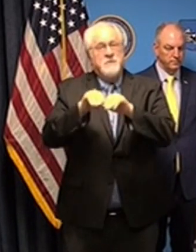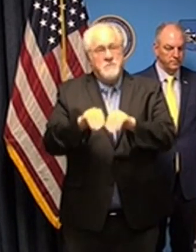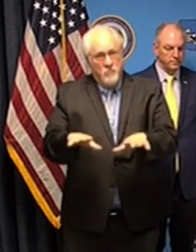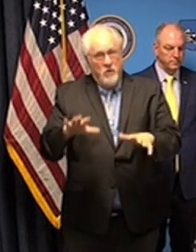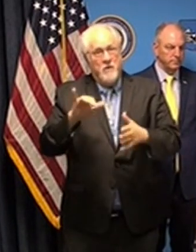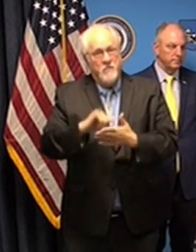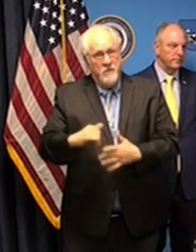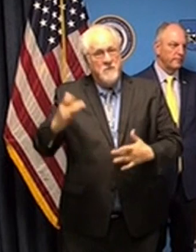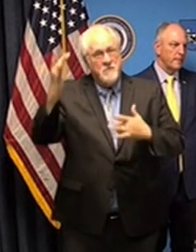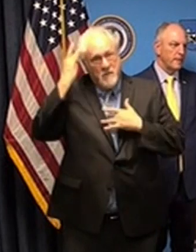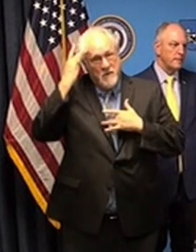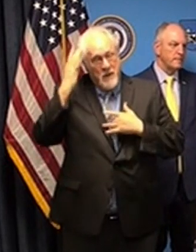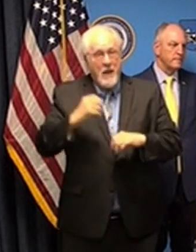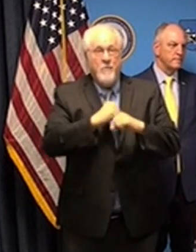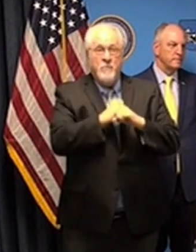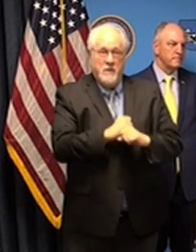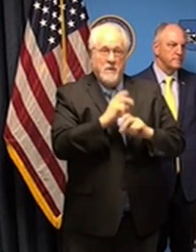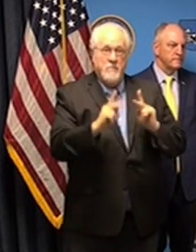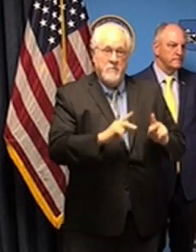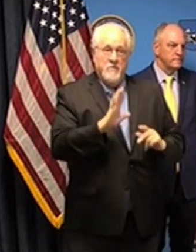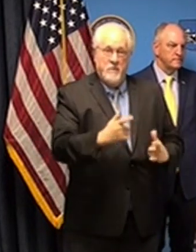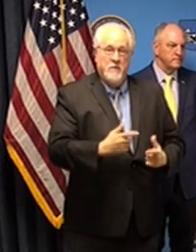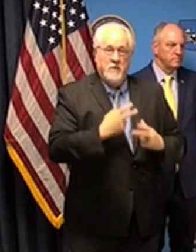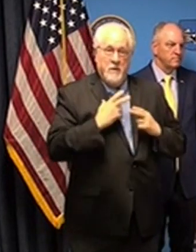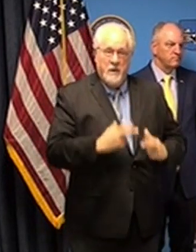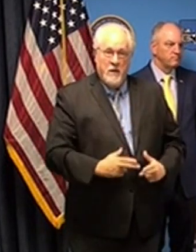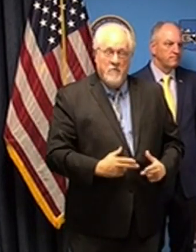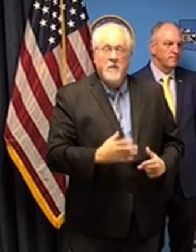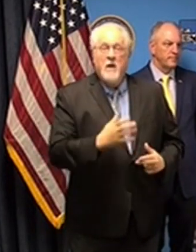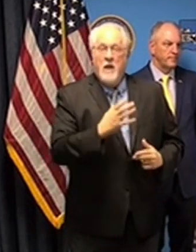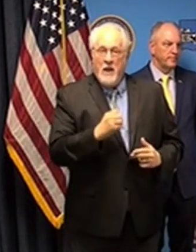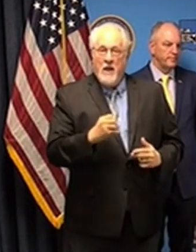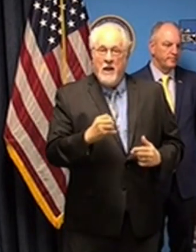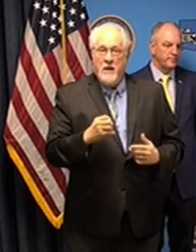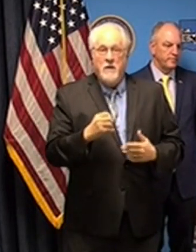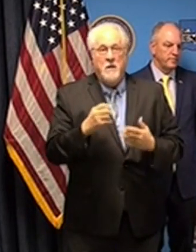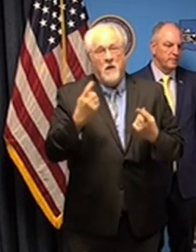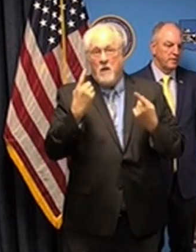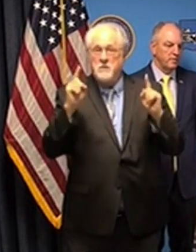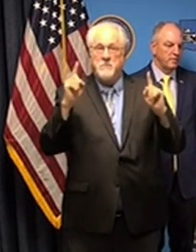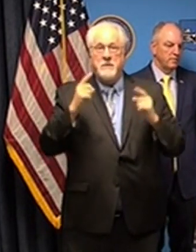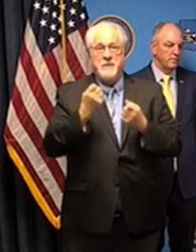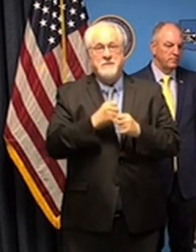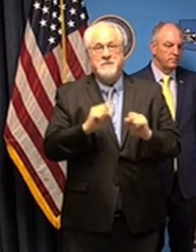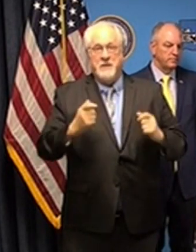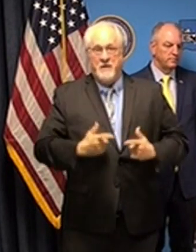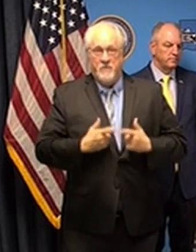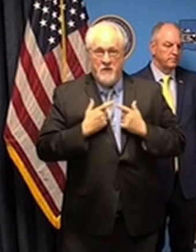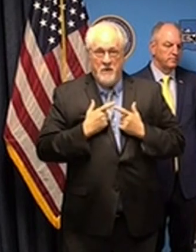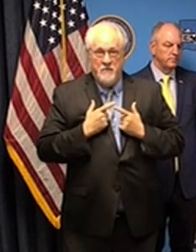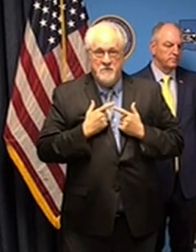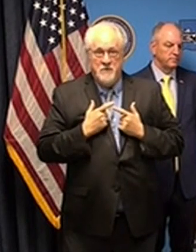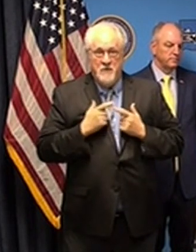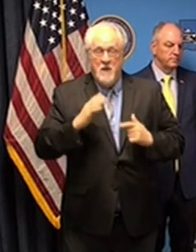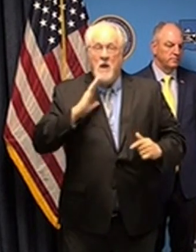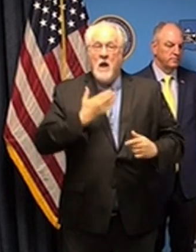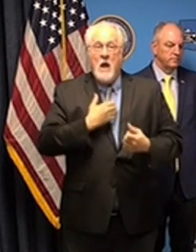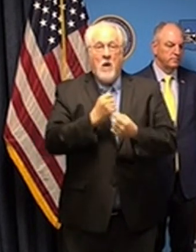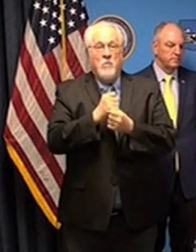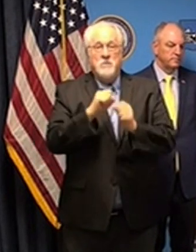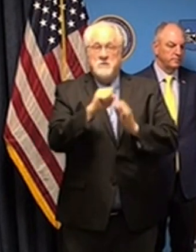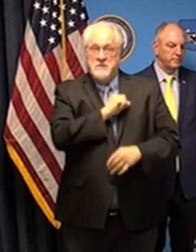the virus and to protect people's health and ultimately to save lives. Our staff